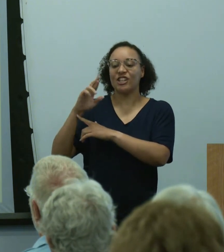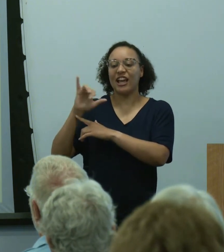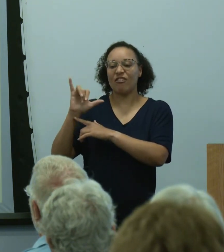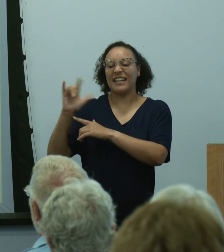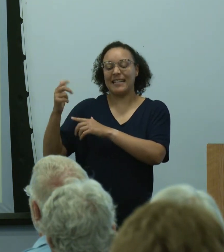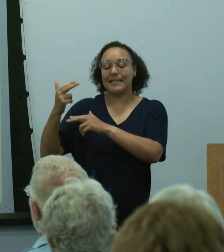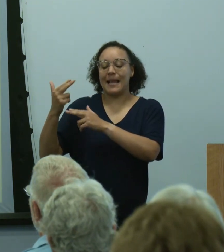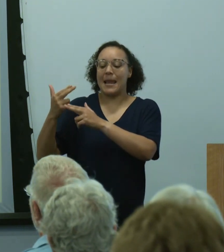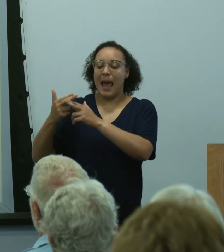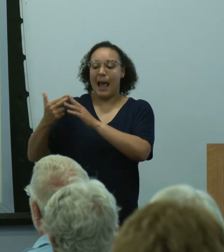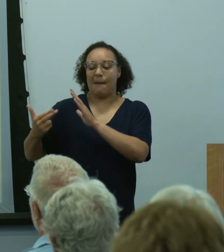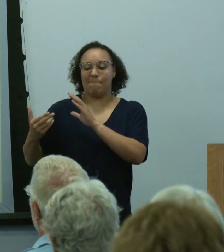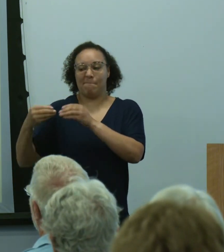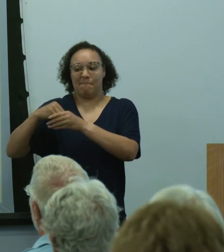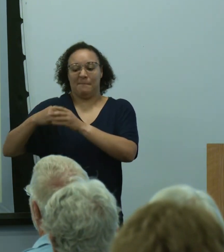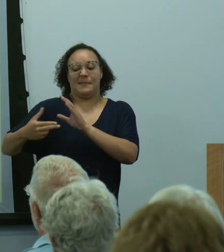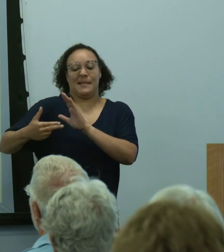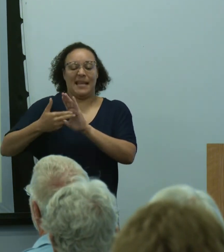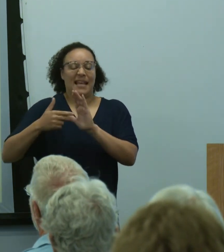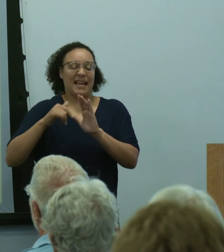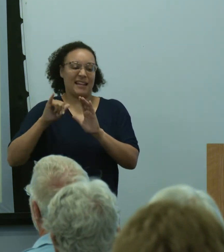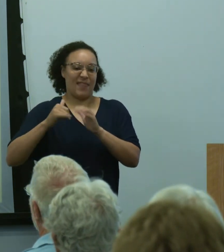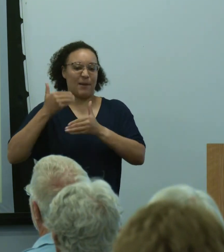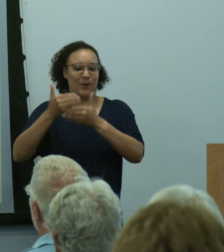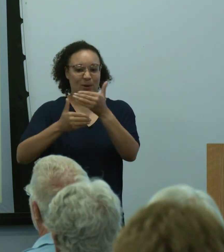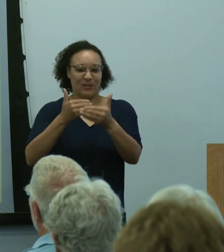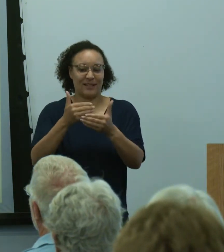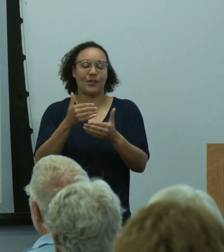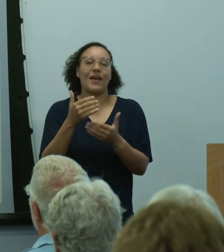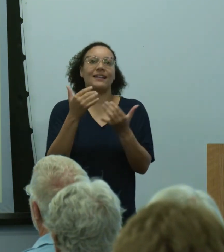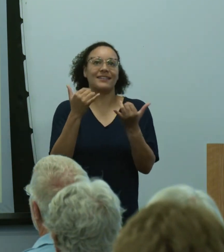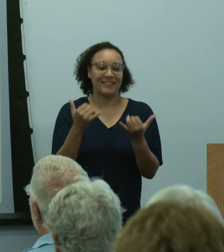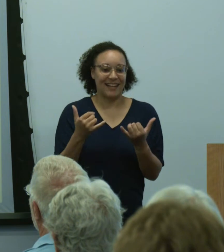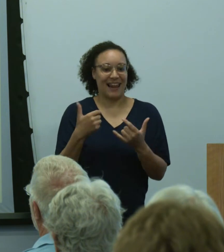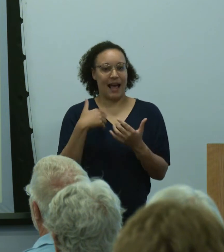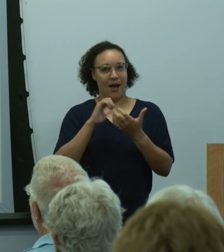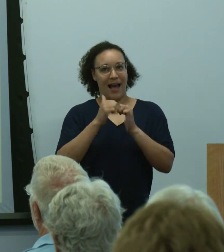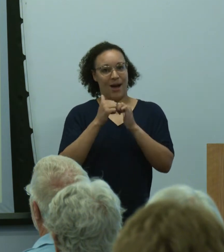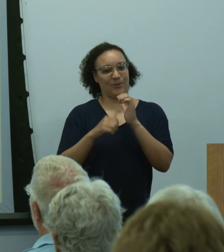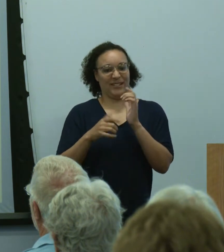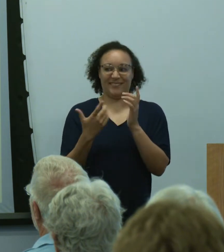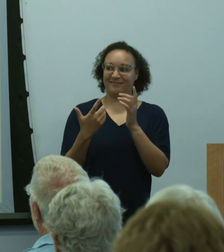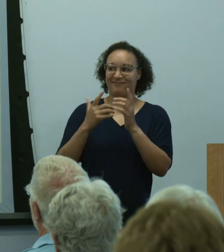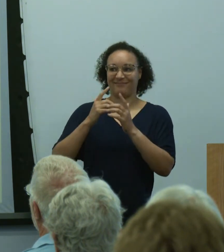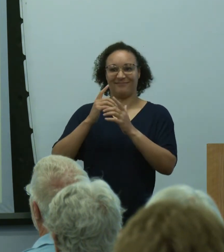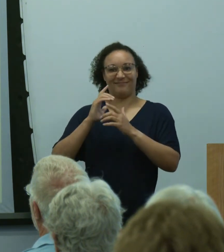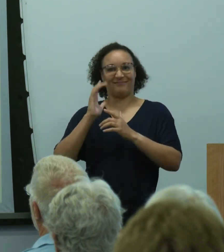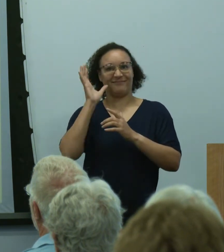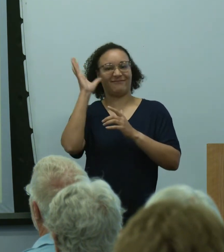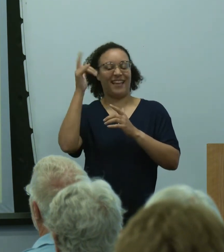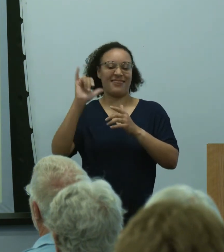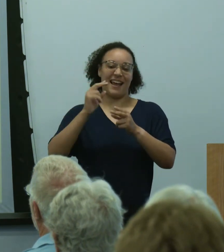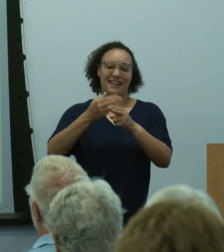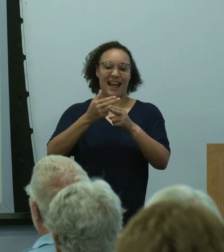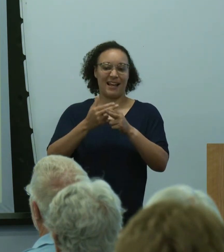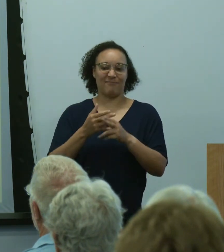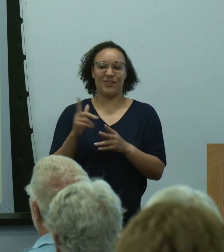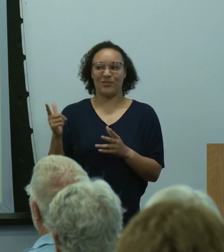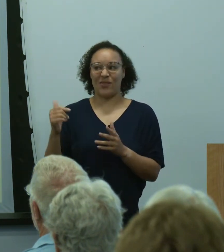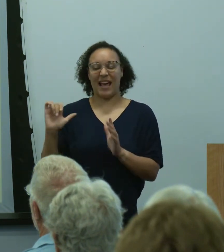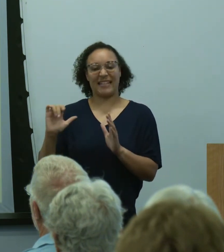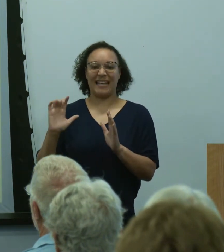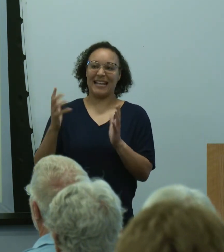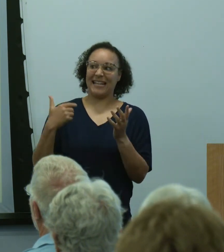be pronounced gerrymandering, but we pronounce it gerrymandering. So that's one of his claims to fame. I don't